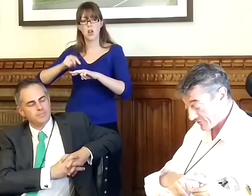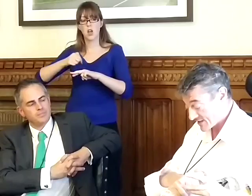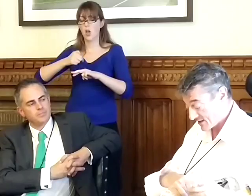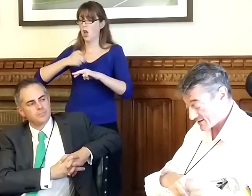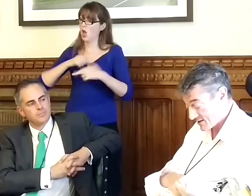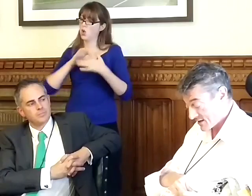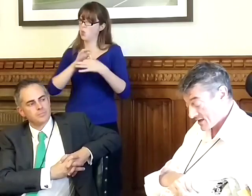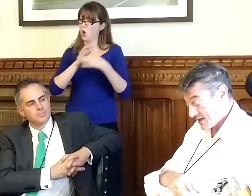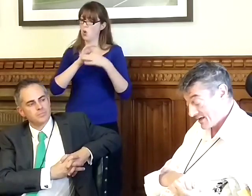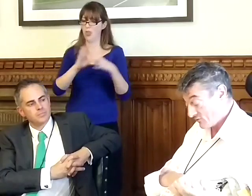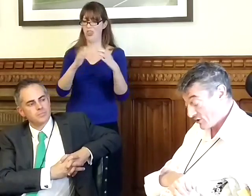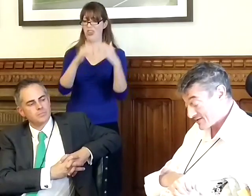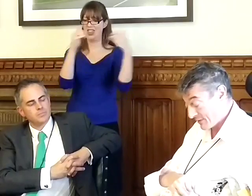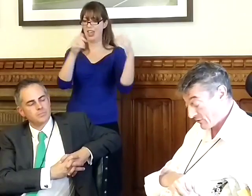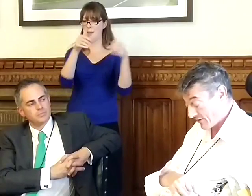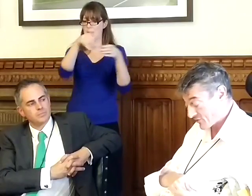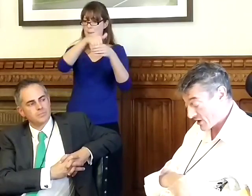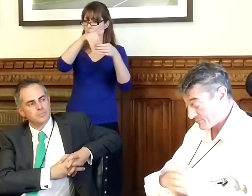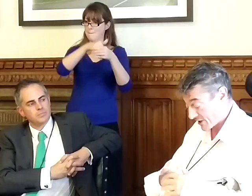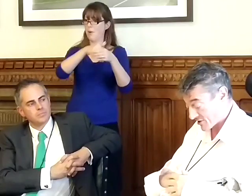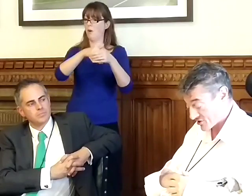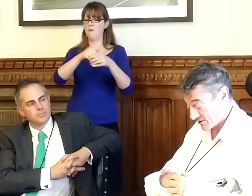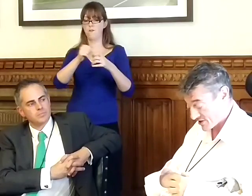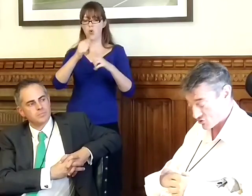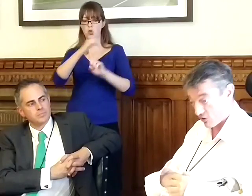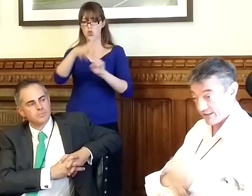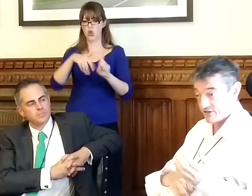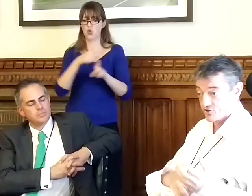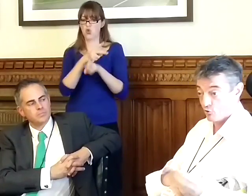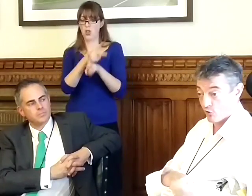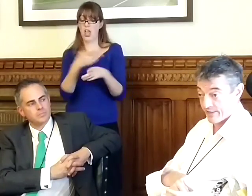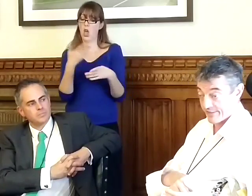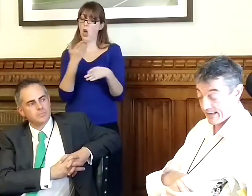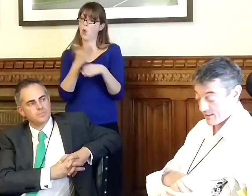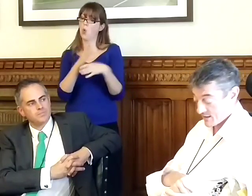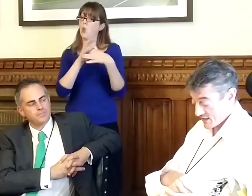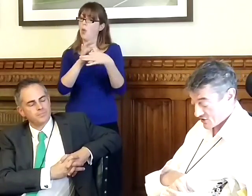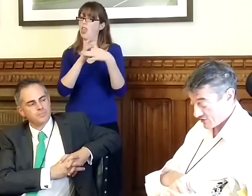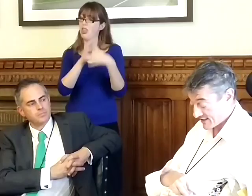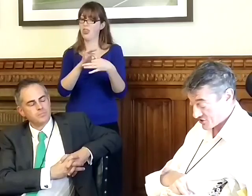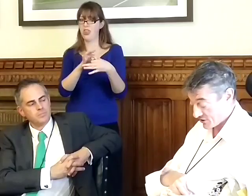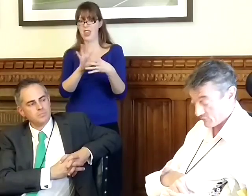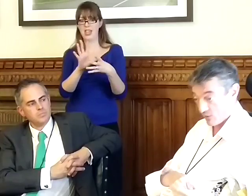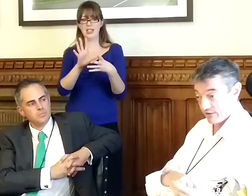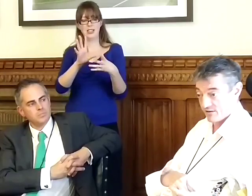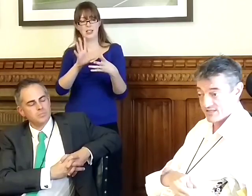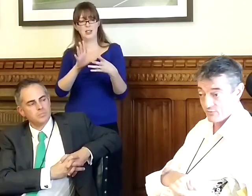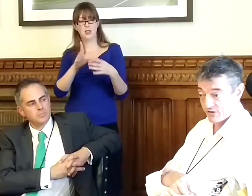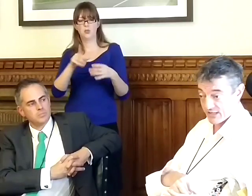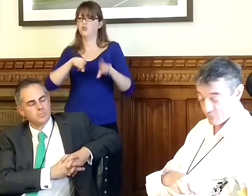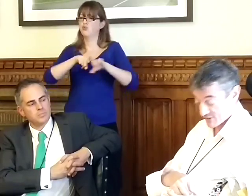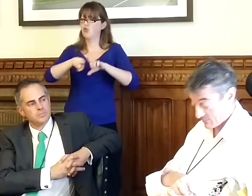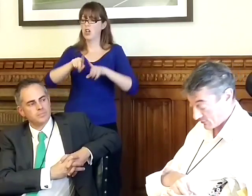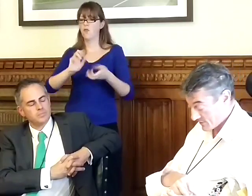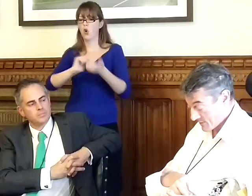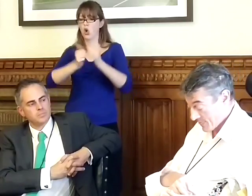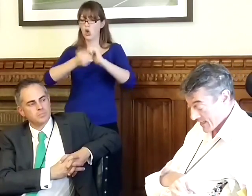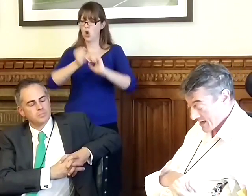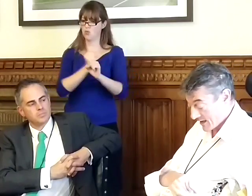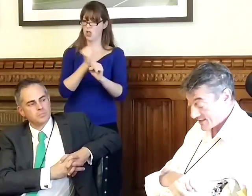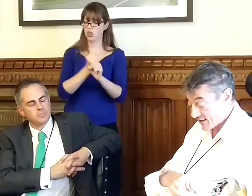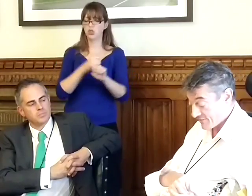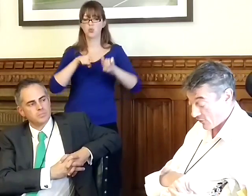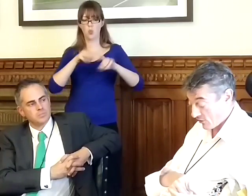relevant council officers in a real spirit of co-production to try and ensure that the transition went as smoothly as